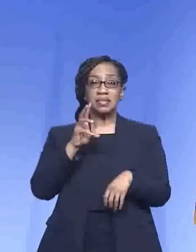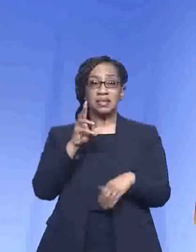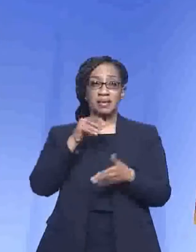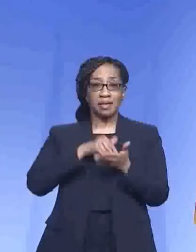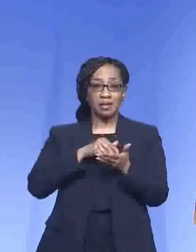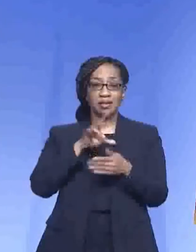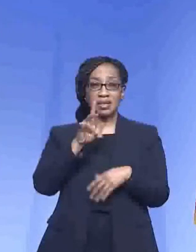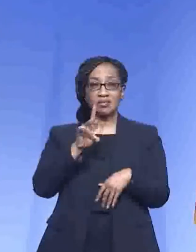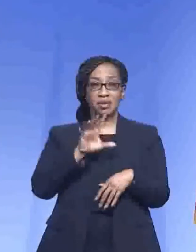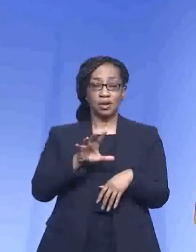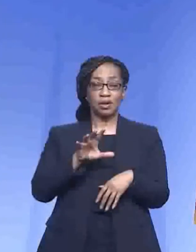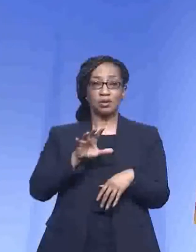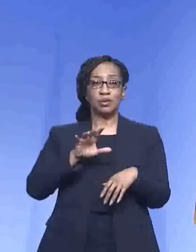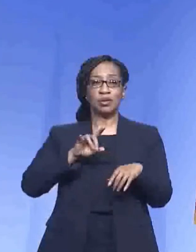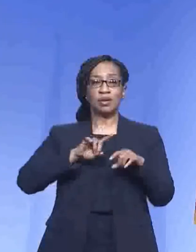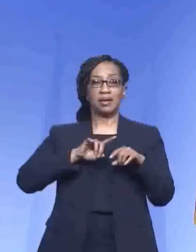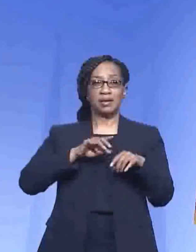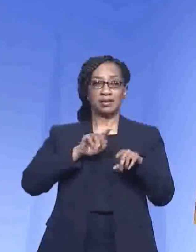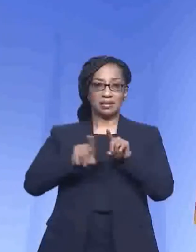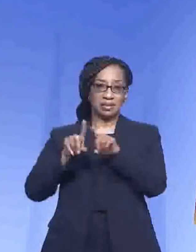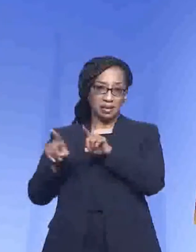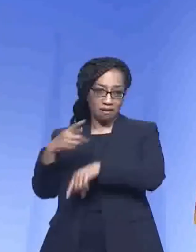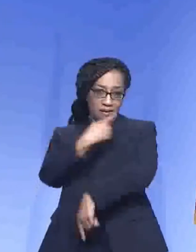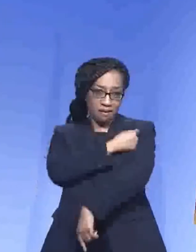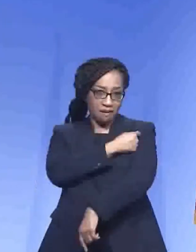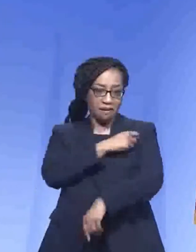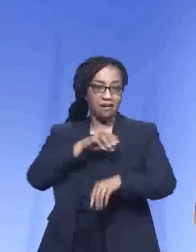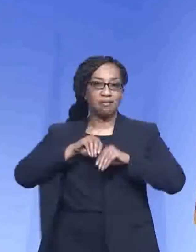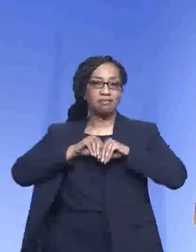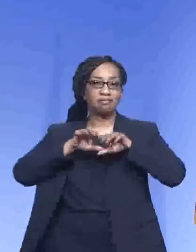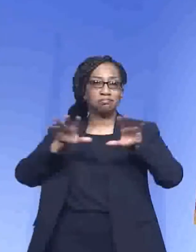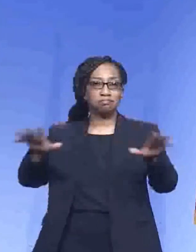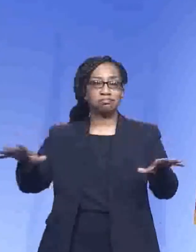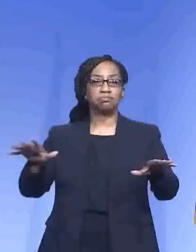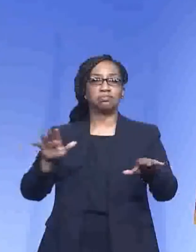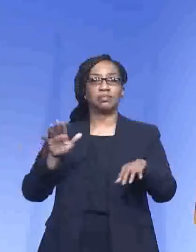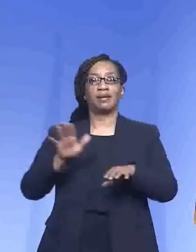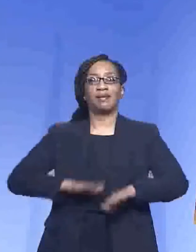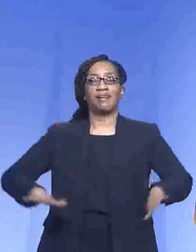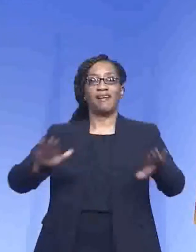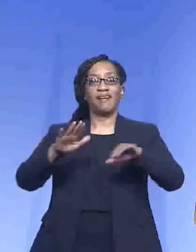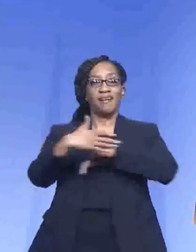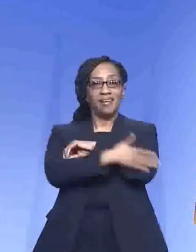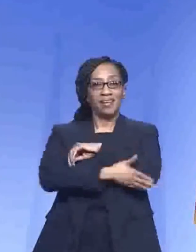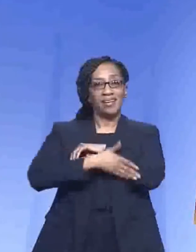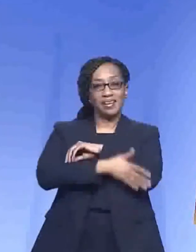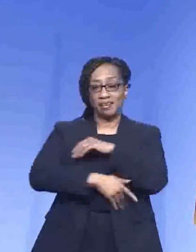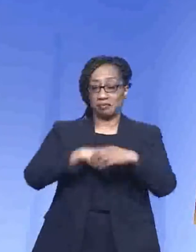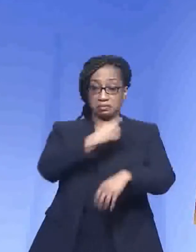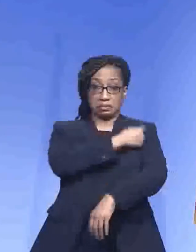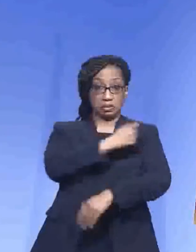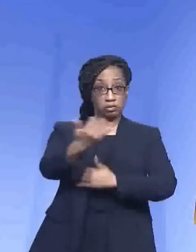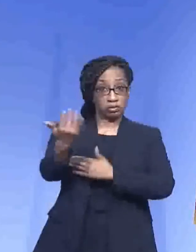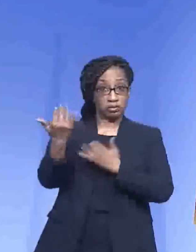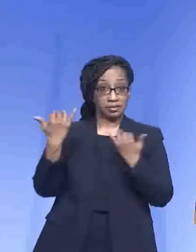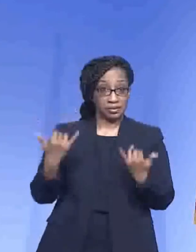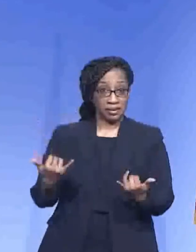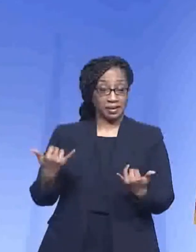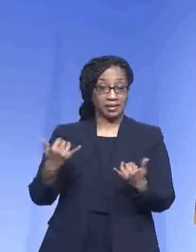6,750 doses to 8 locations across our county to administer today: